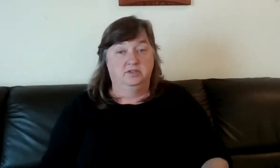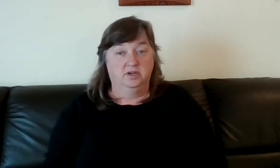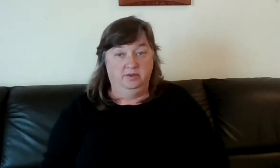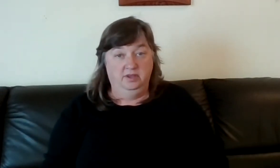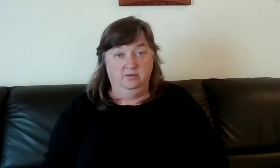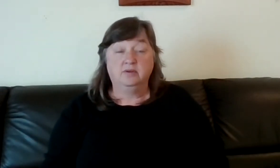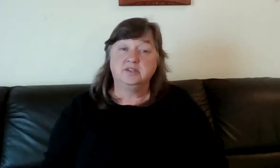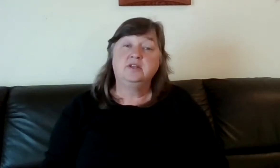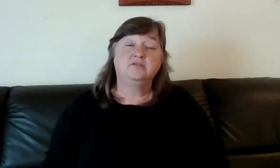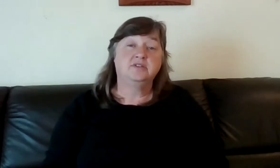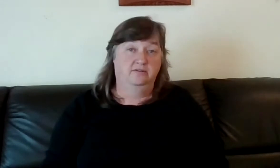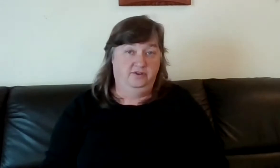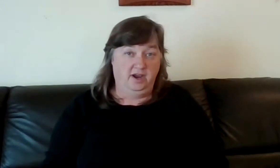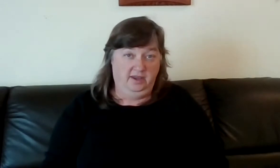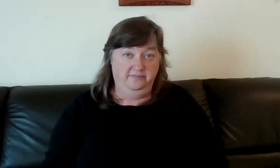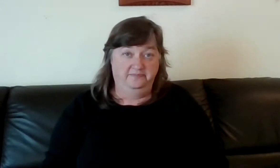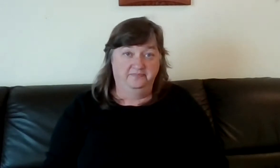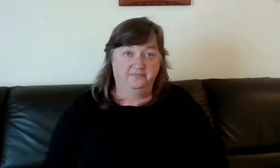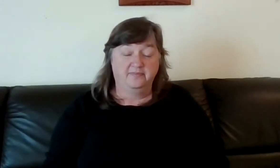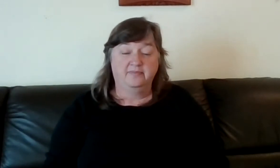start with you, there is another sign for yucky.